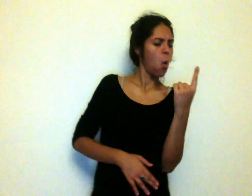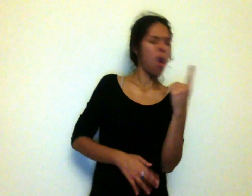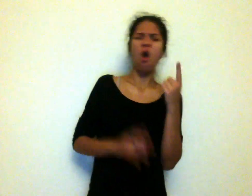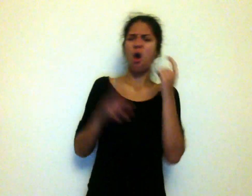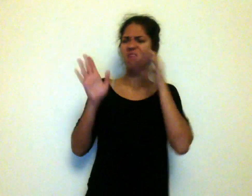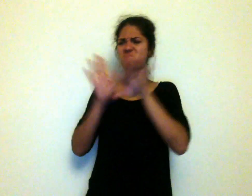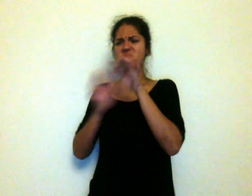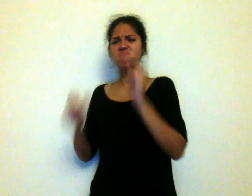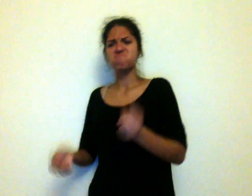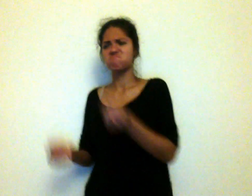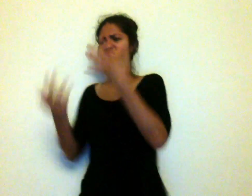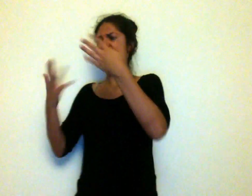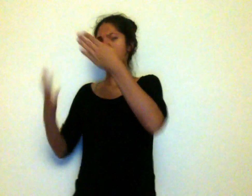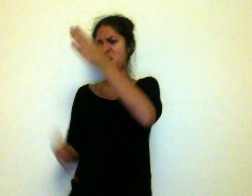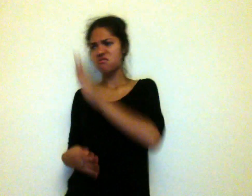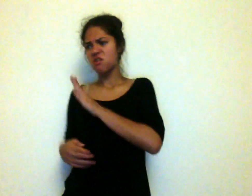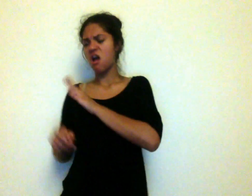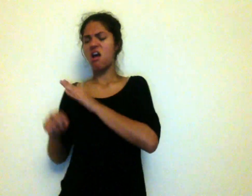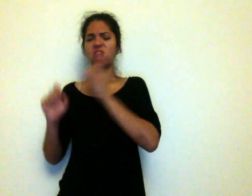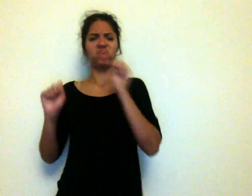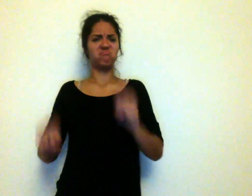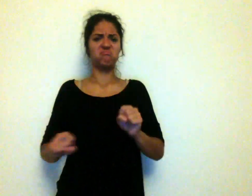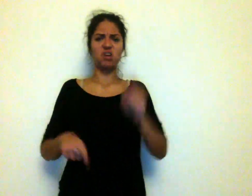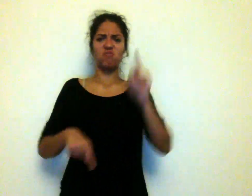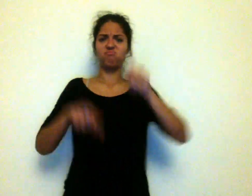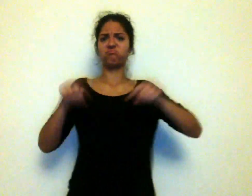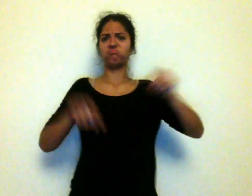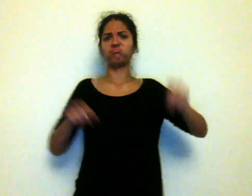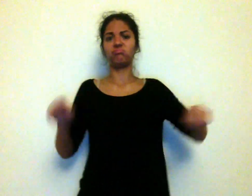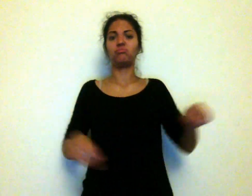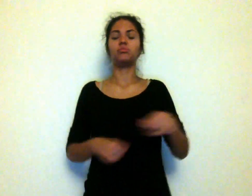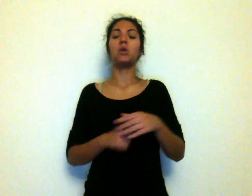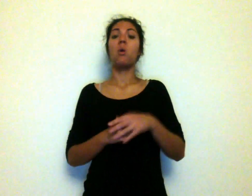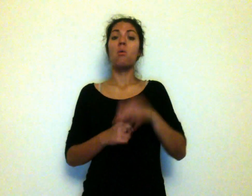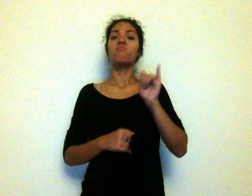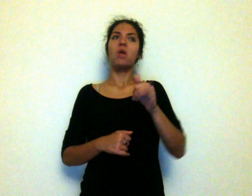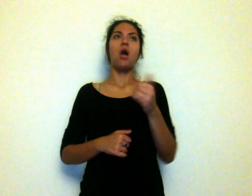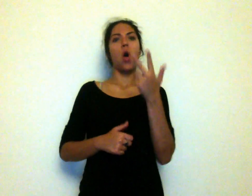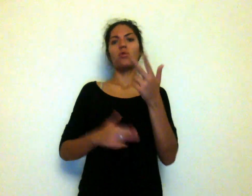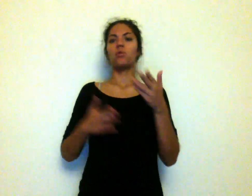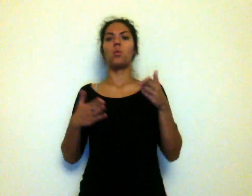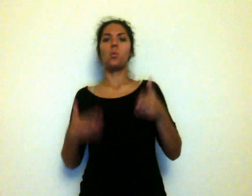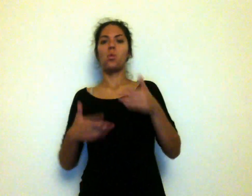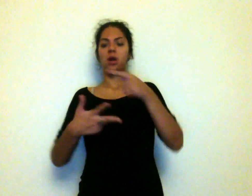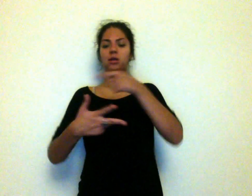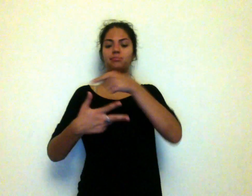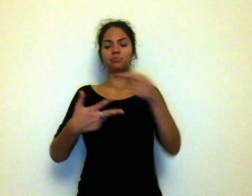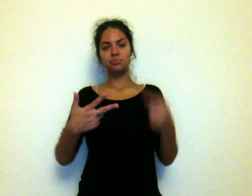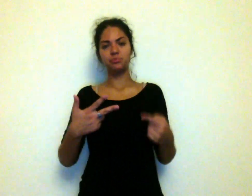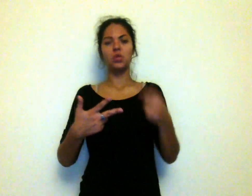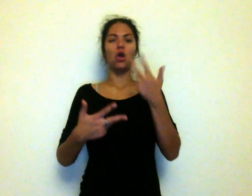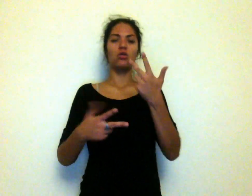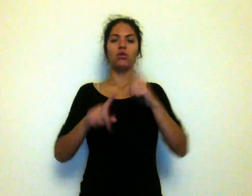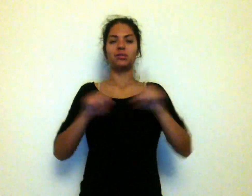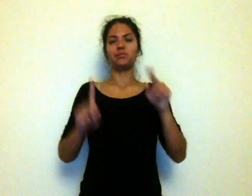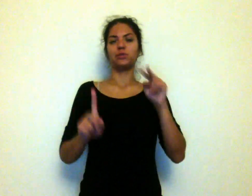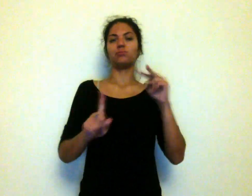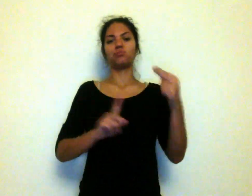is selected whom you give your personal devotion to. But these are the 3 ways in which the techniques are provided. All